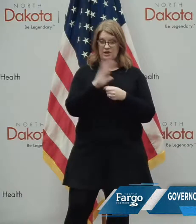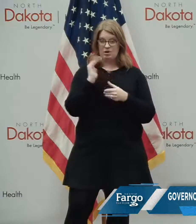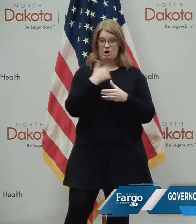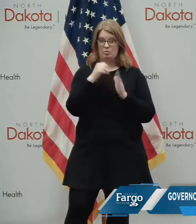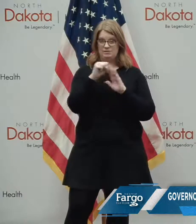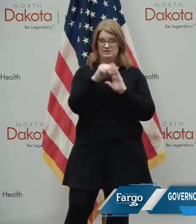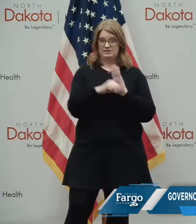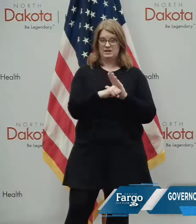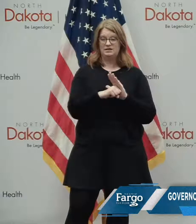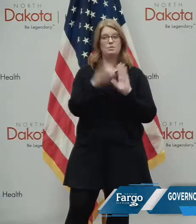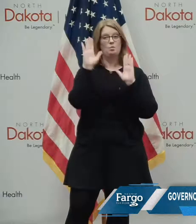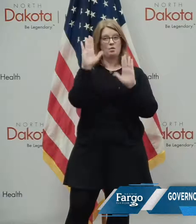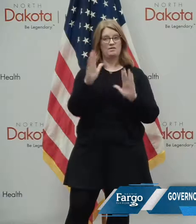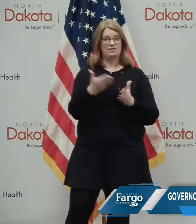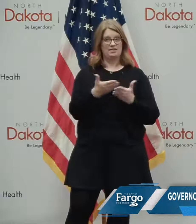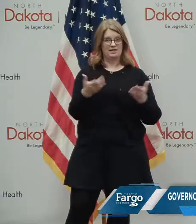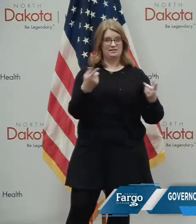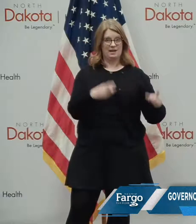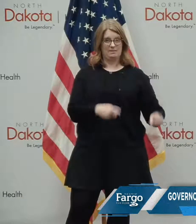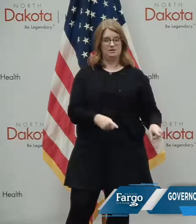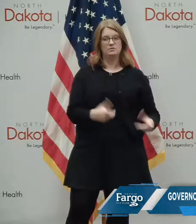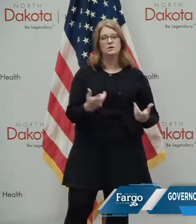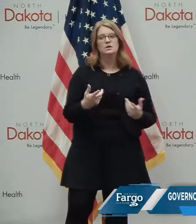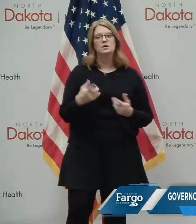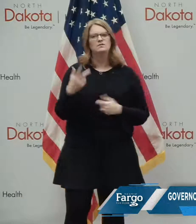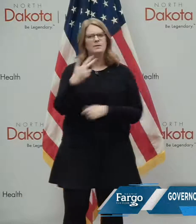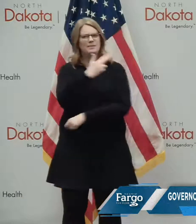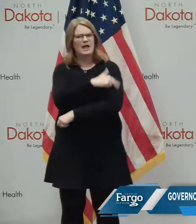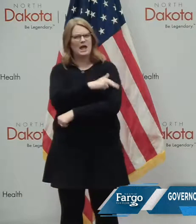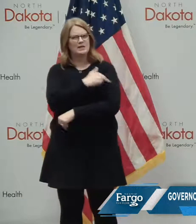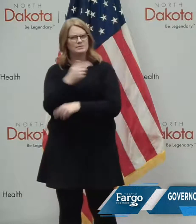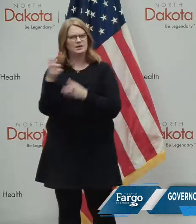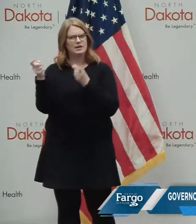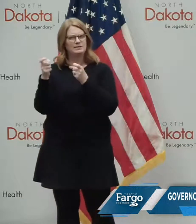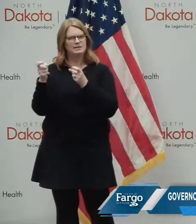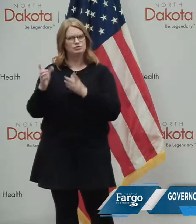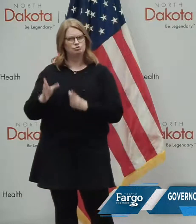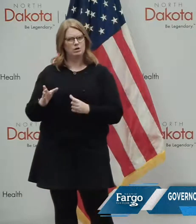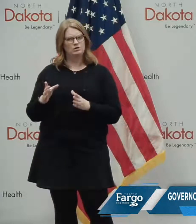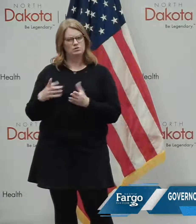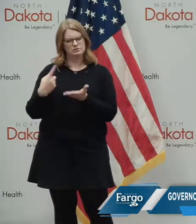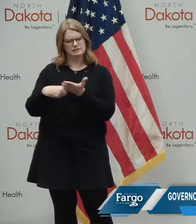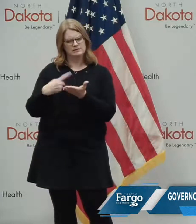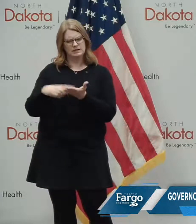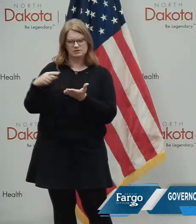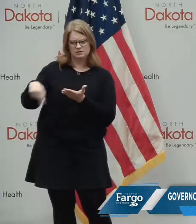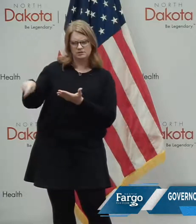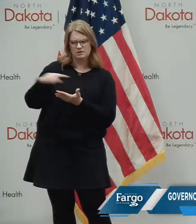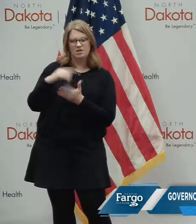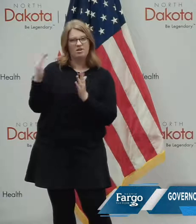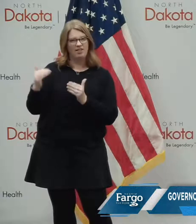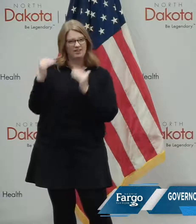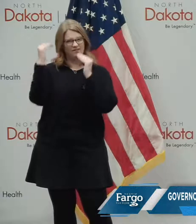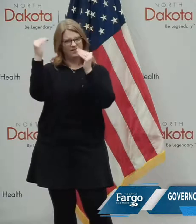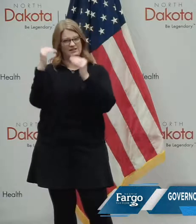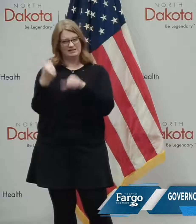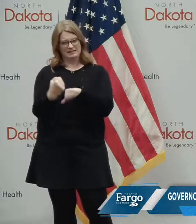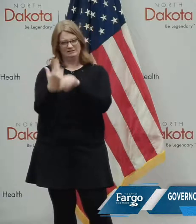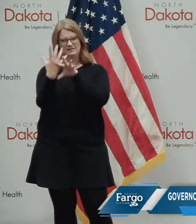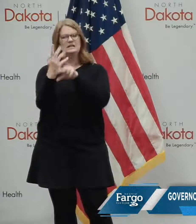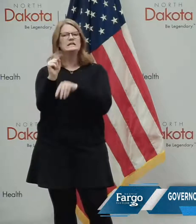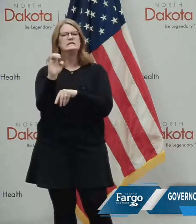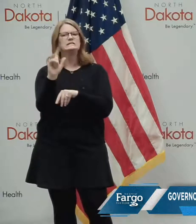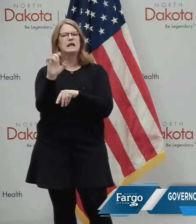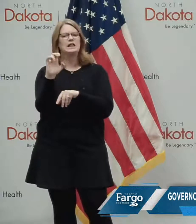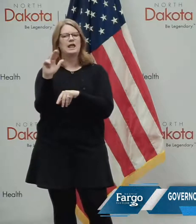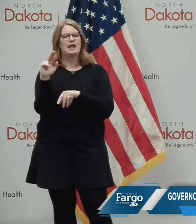from all of the hospital administrators this week was all the advances in telehealth. There's